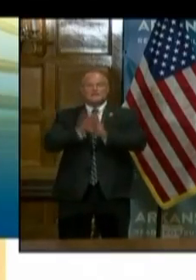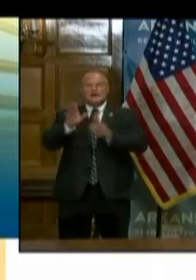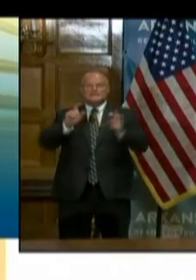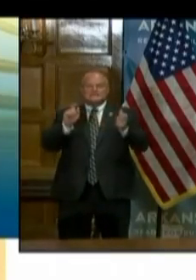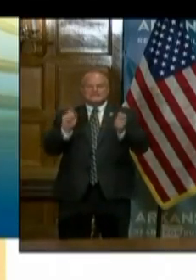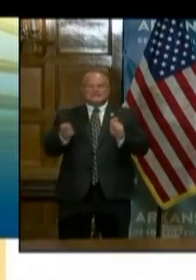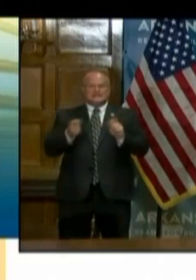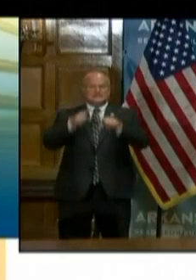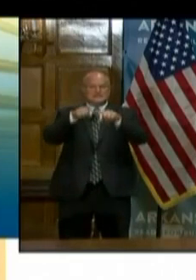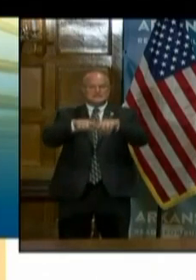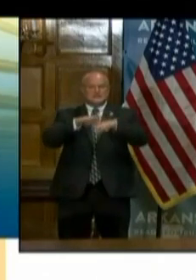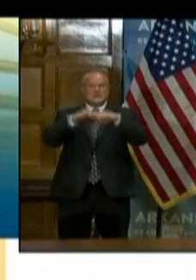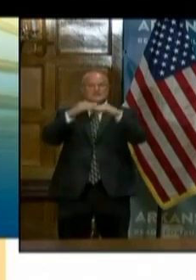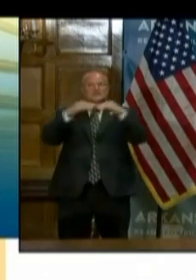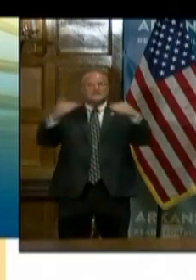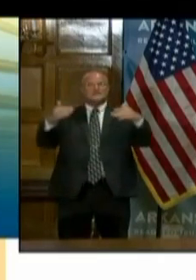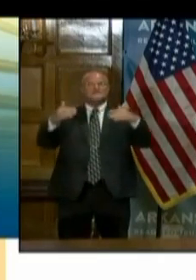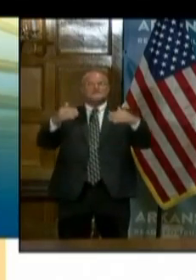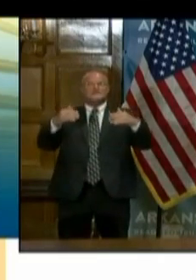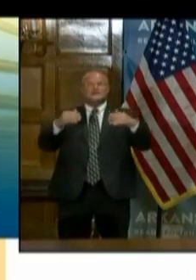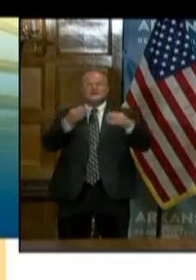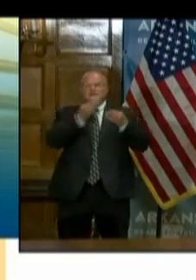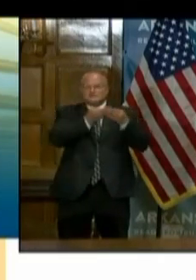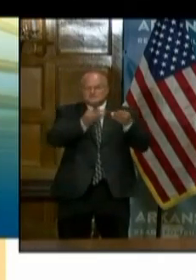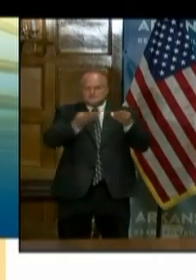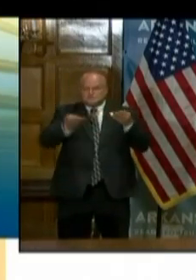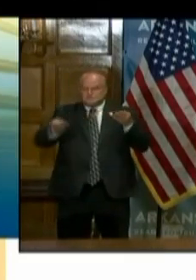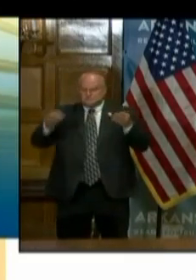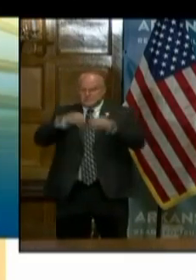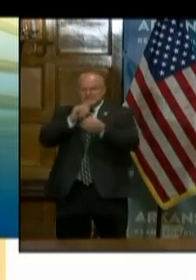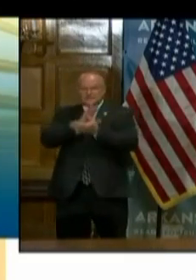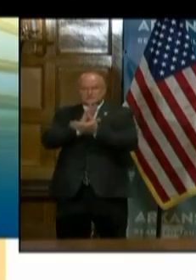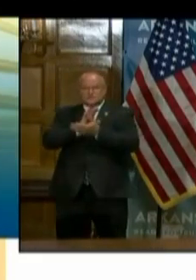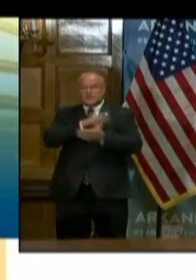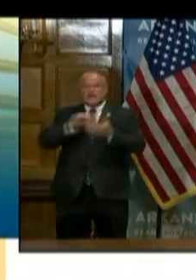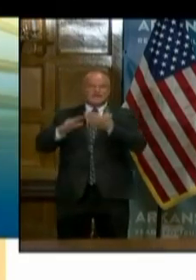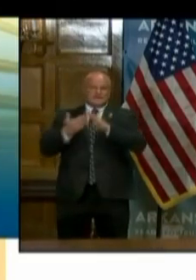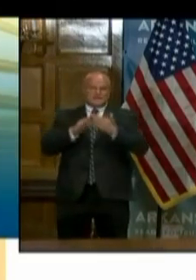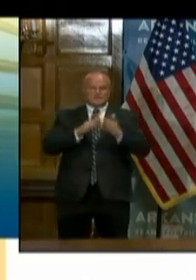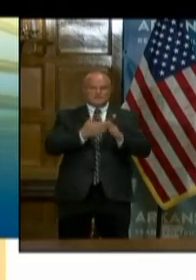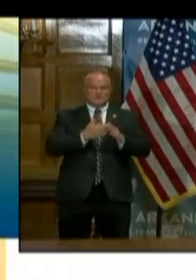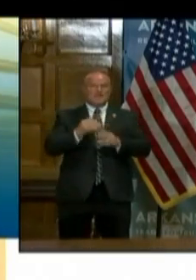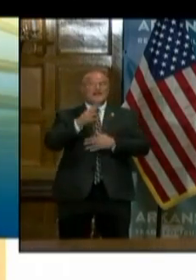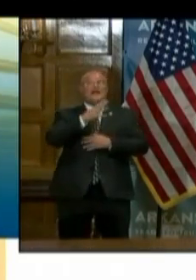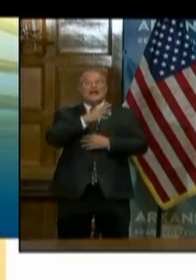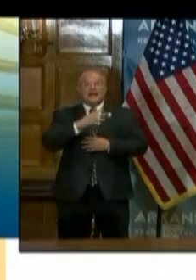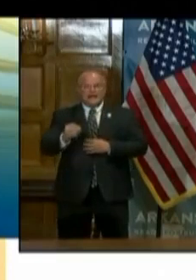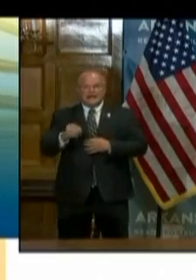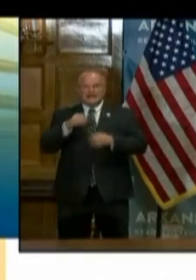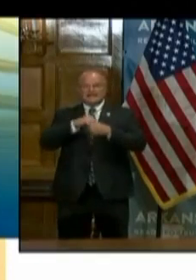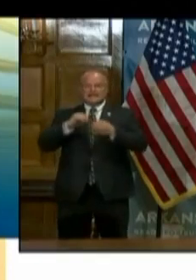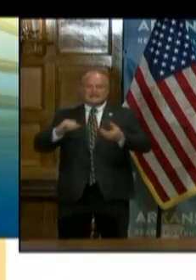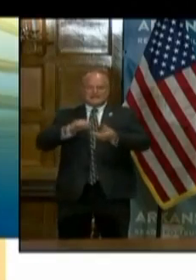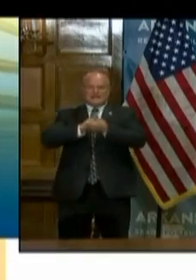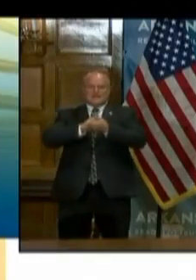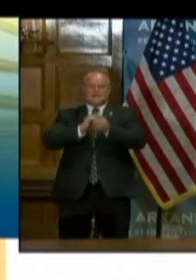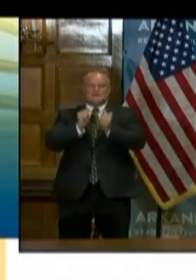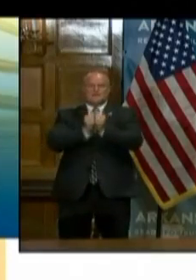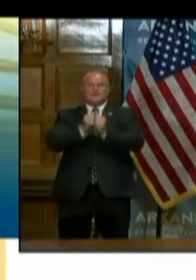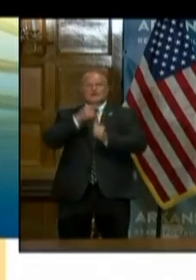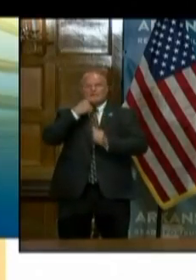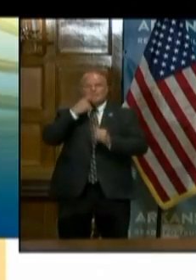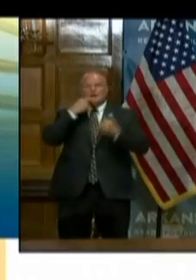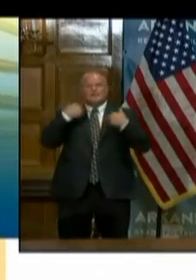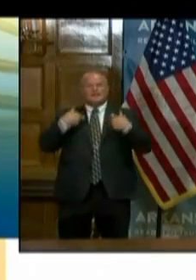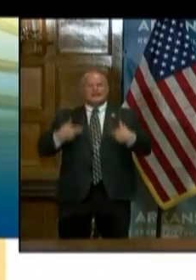adapted depending on the level of viral transmission in the school and throughout the community, and it must be done in collaboration with public health